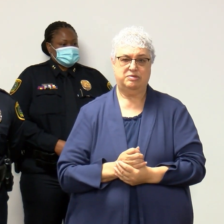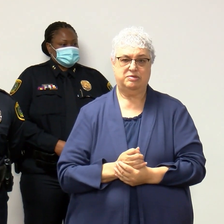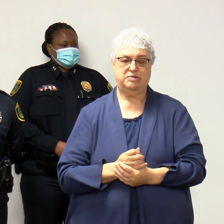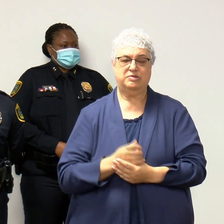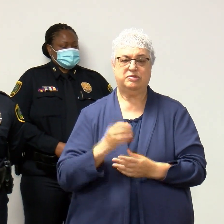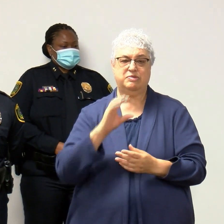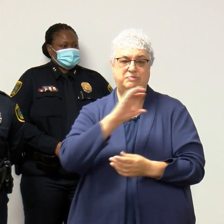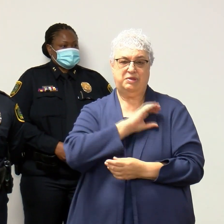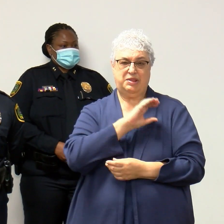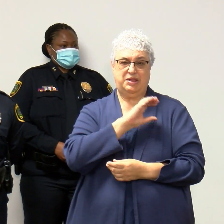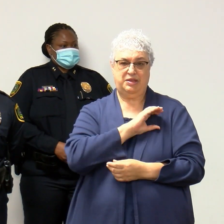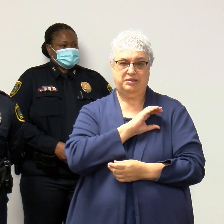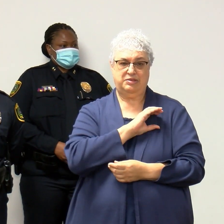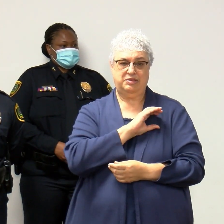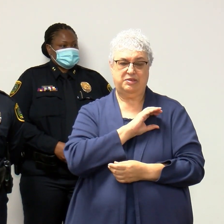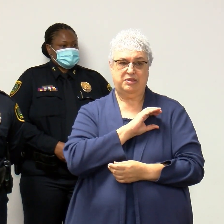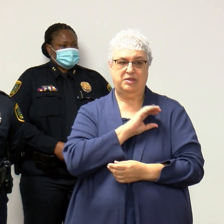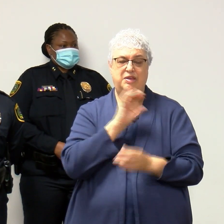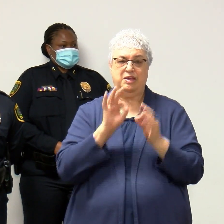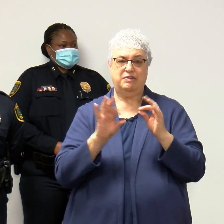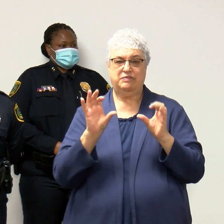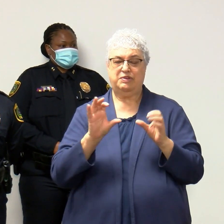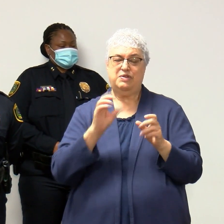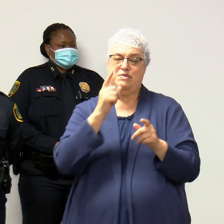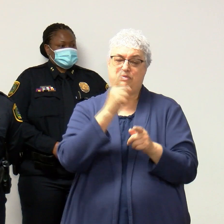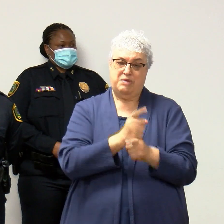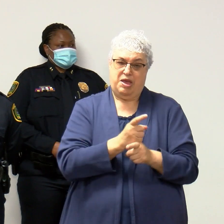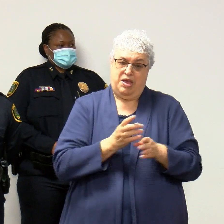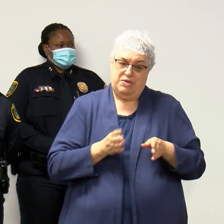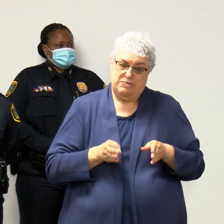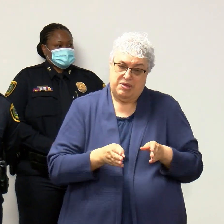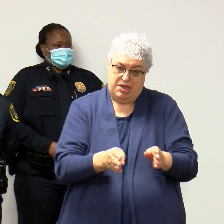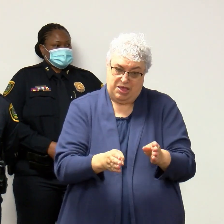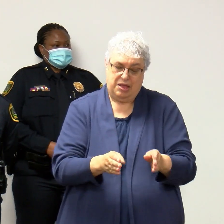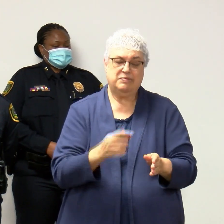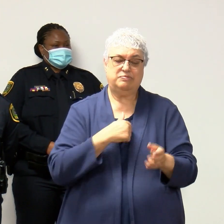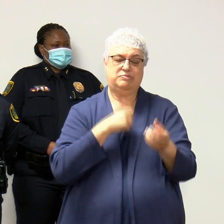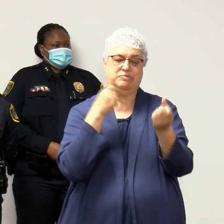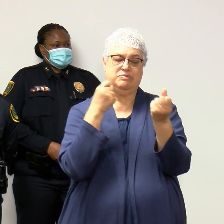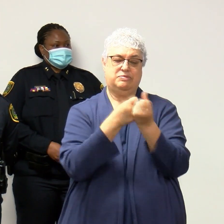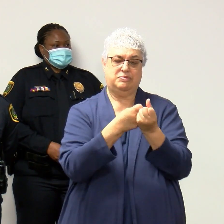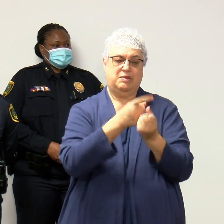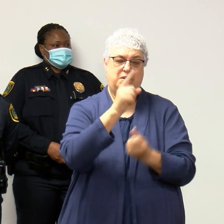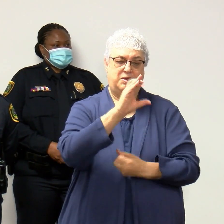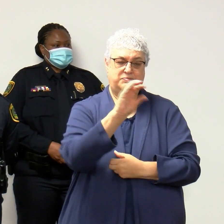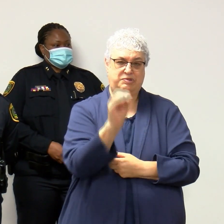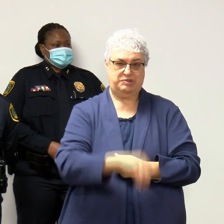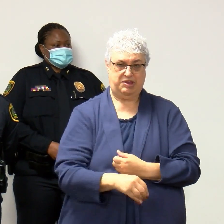And when police officers, when they do their job, I will stand by you.